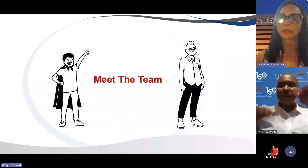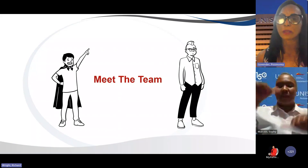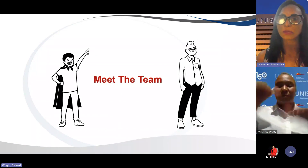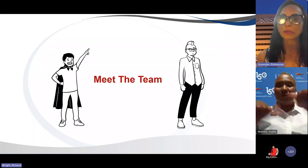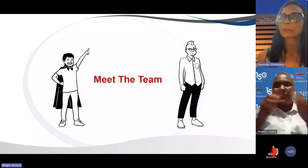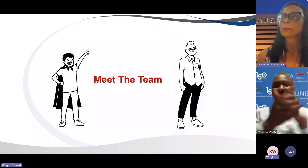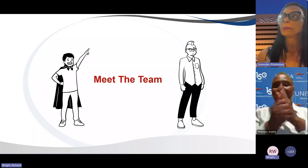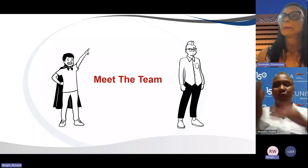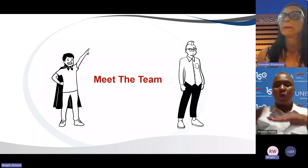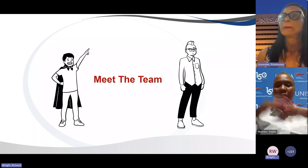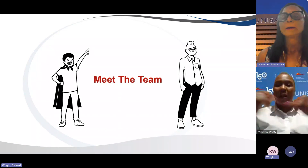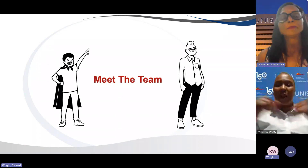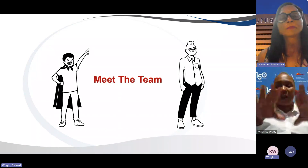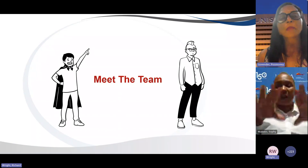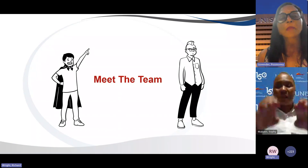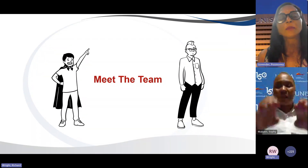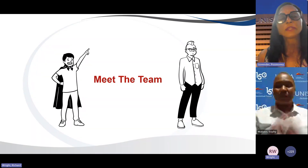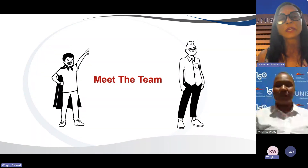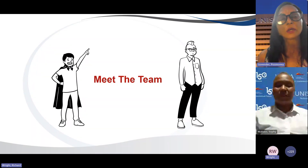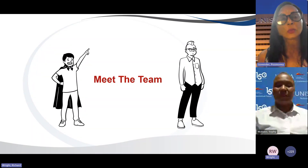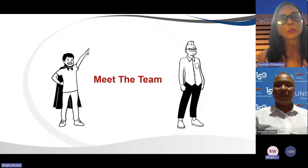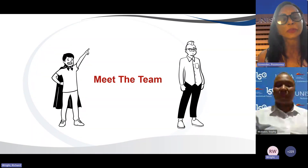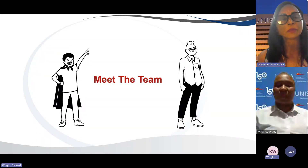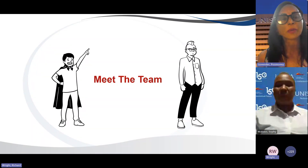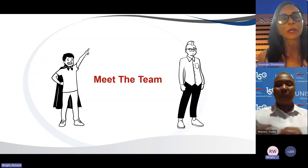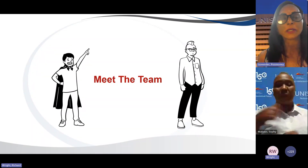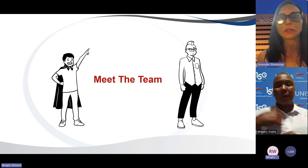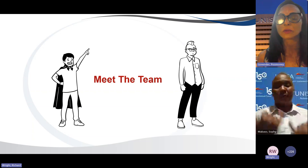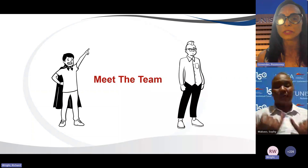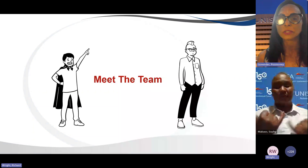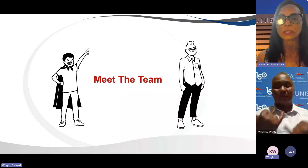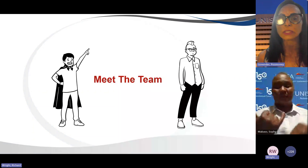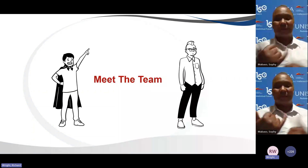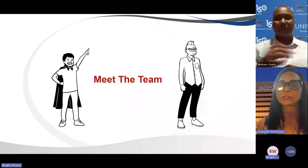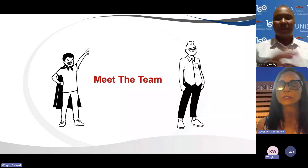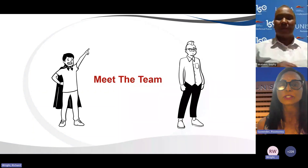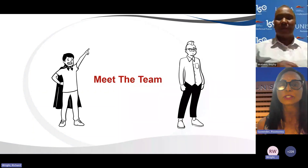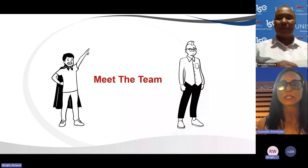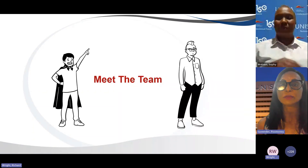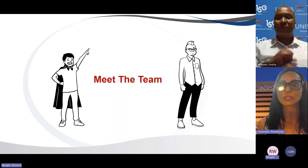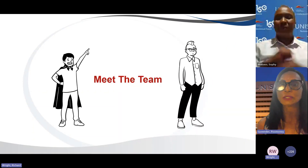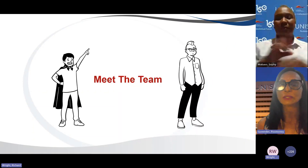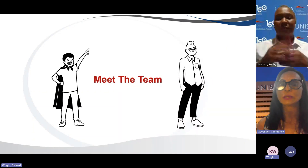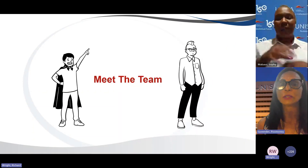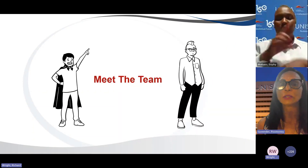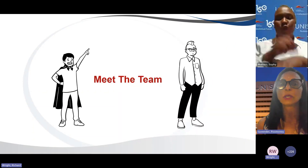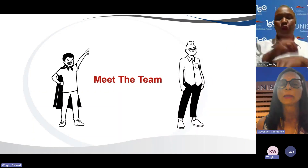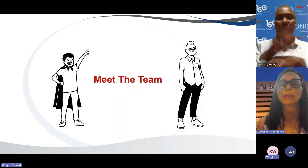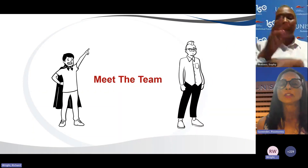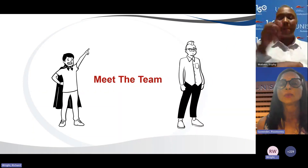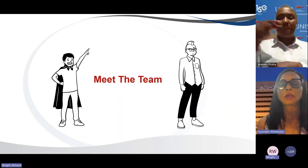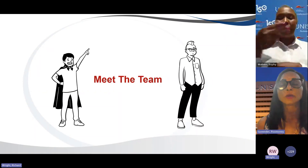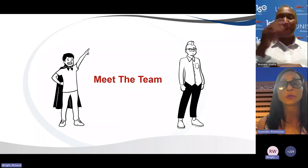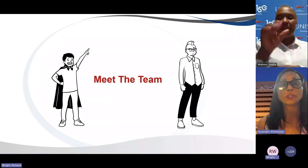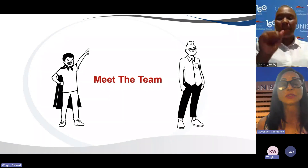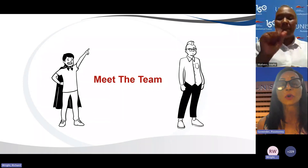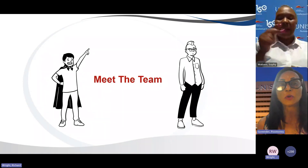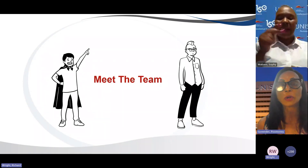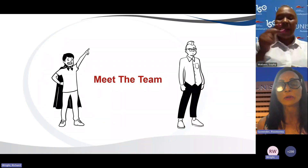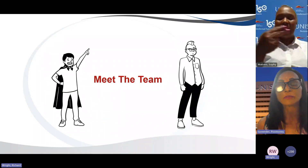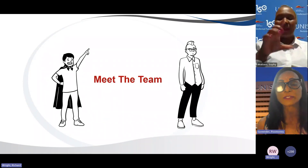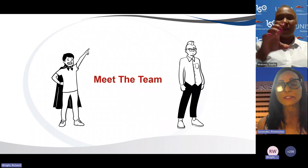online exams. I'm here with my colleague, Dr. Mpashlele, and we are